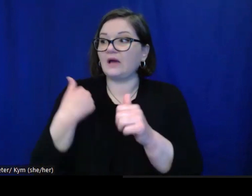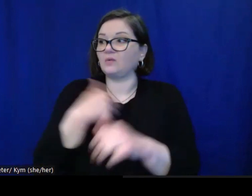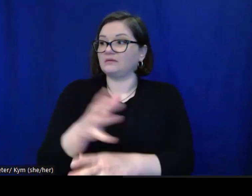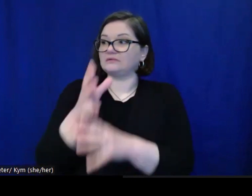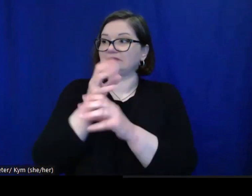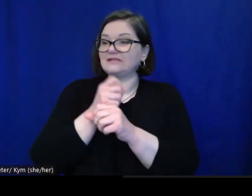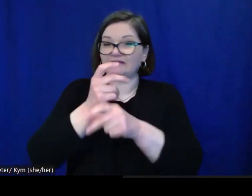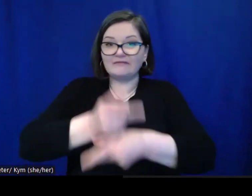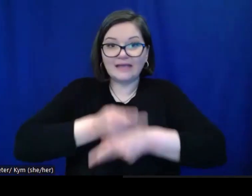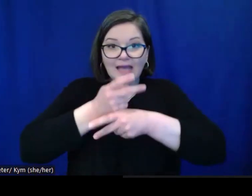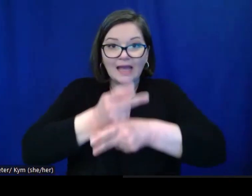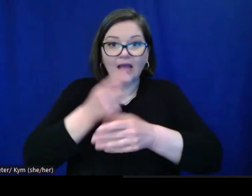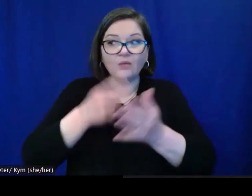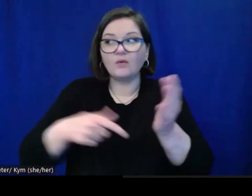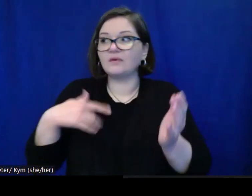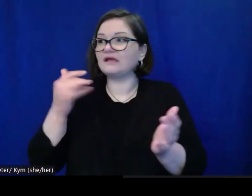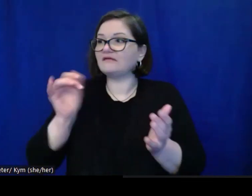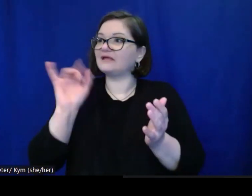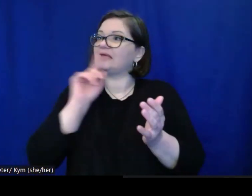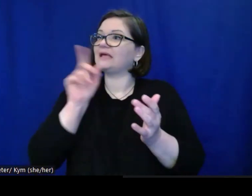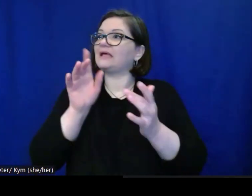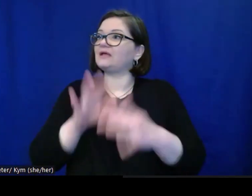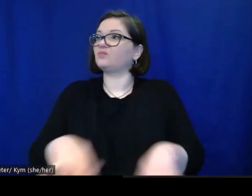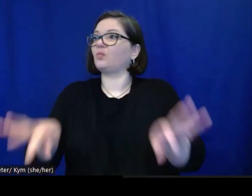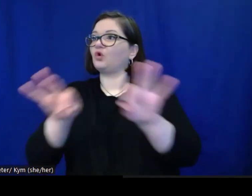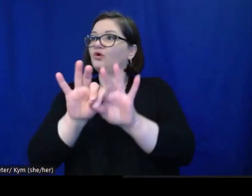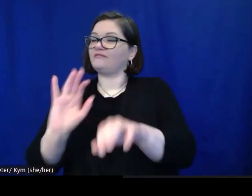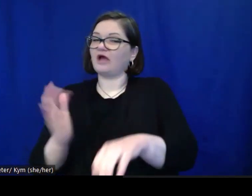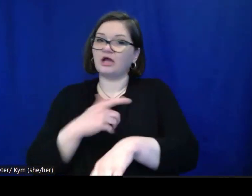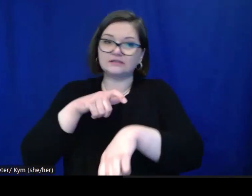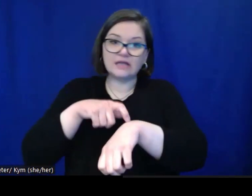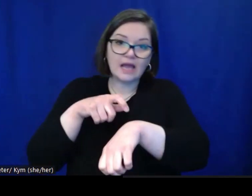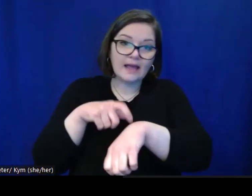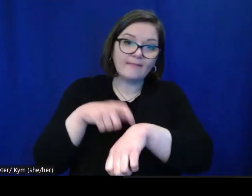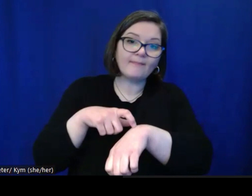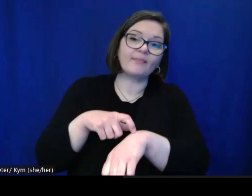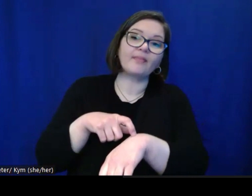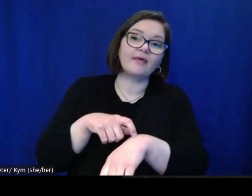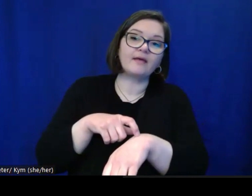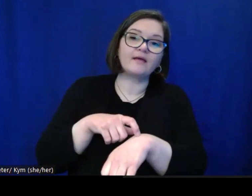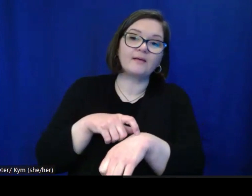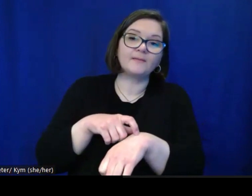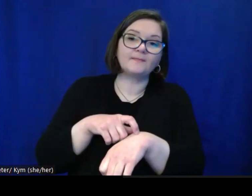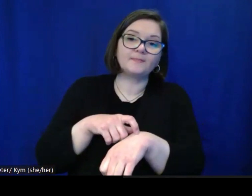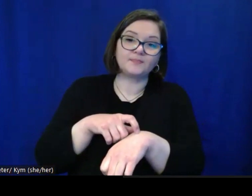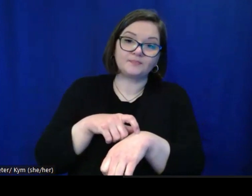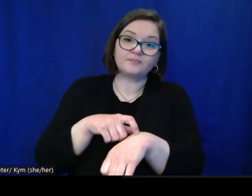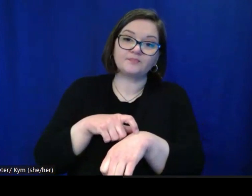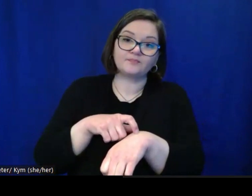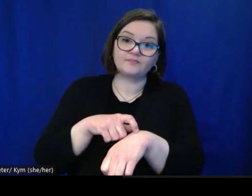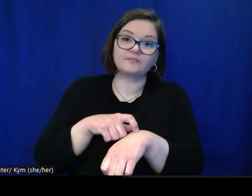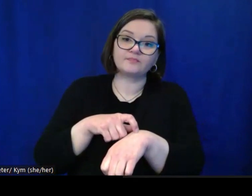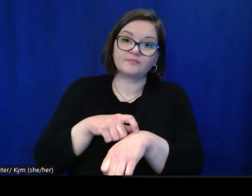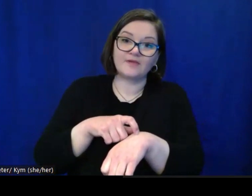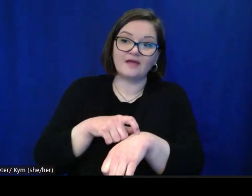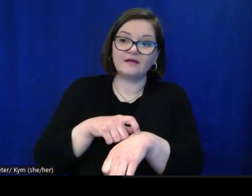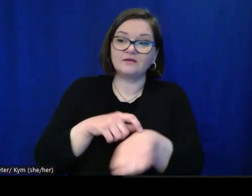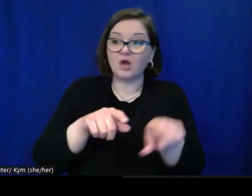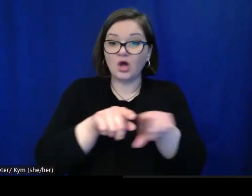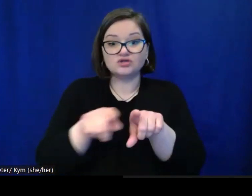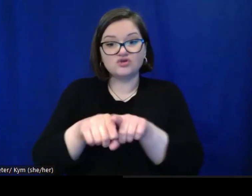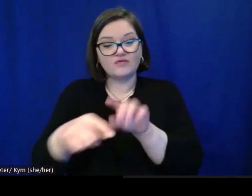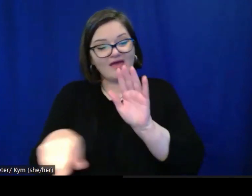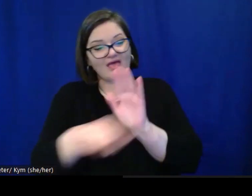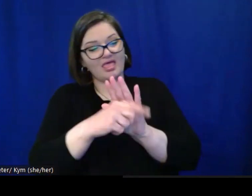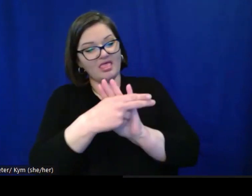what we feel like is worthy of our time. And same with the stereotypes of being the angry